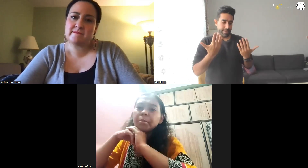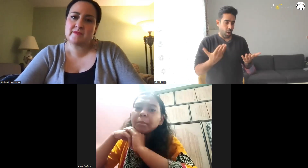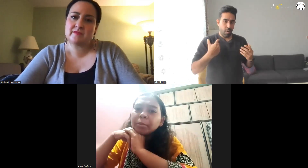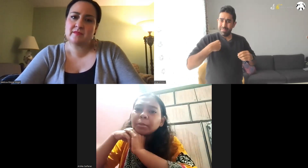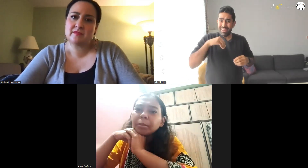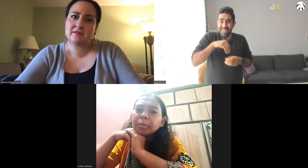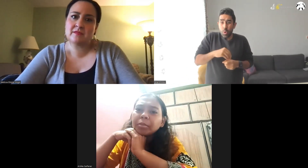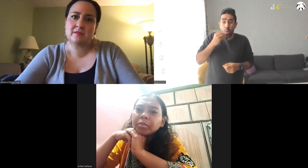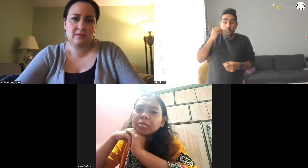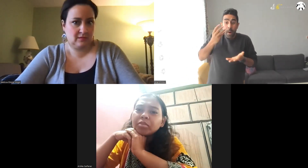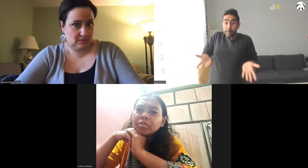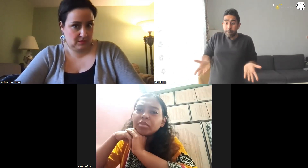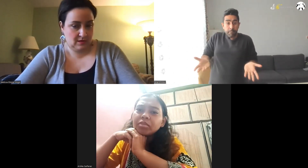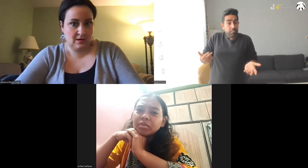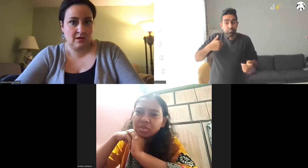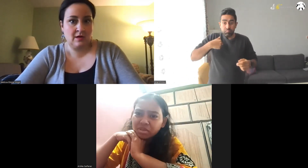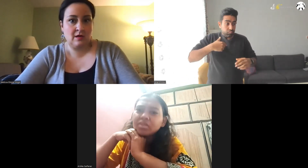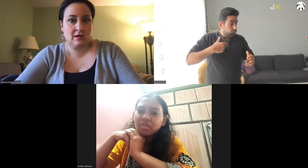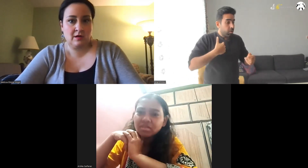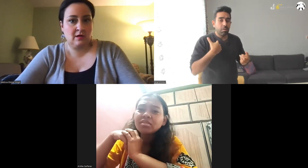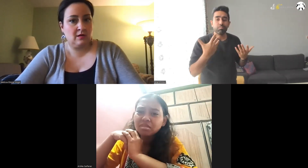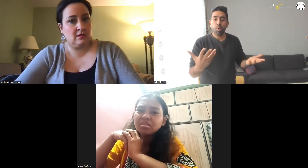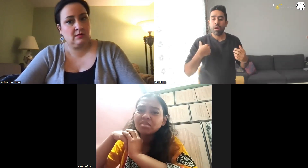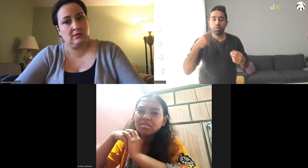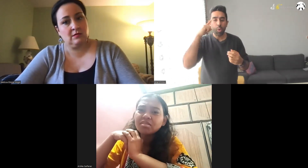your home, like about your family? Yes.